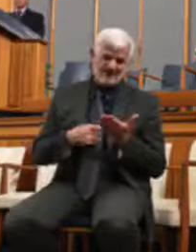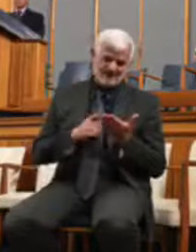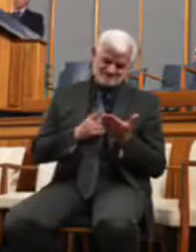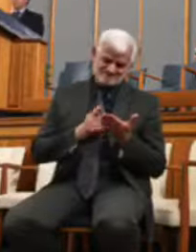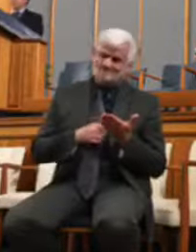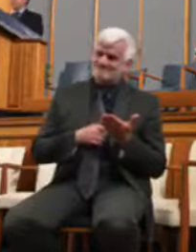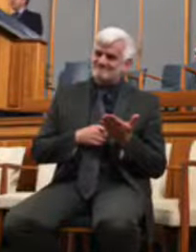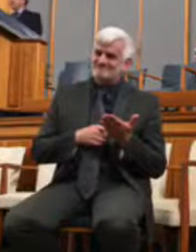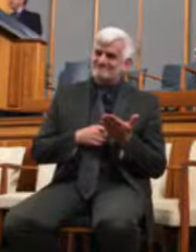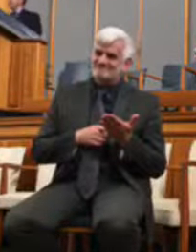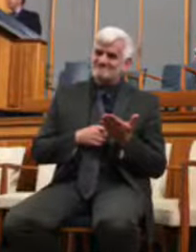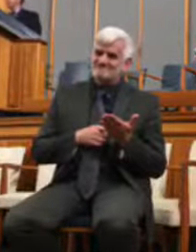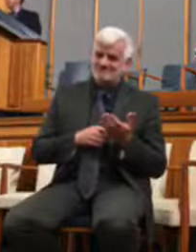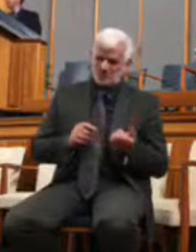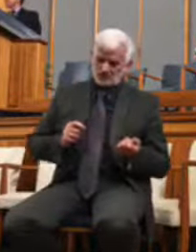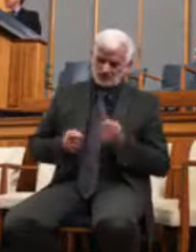God.